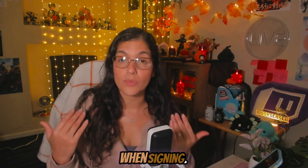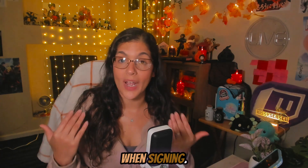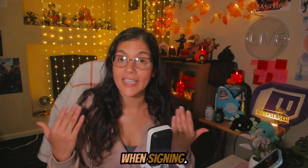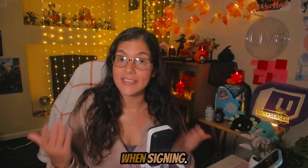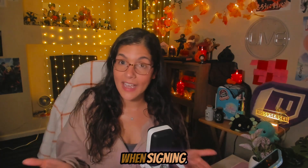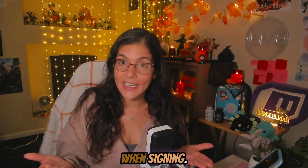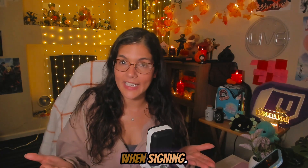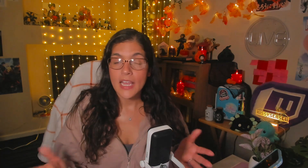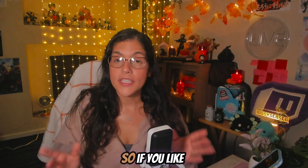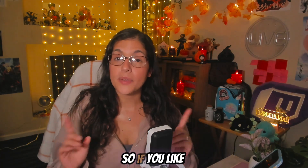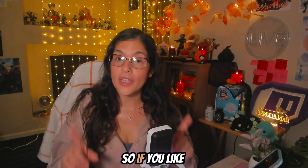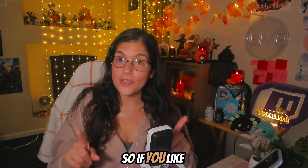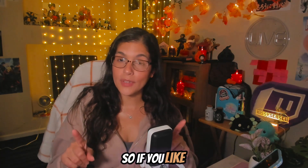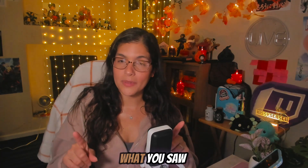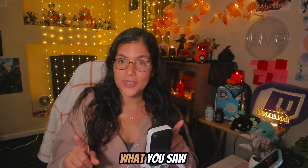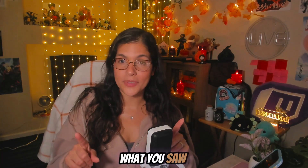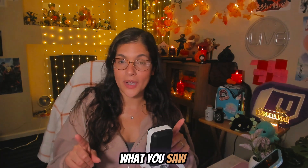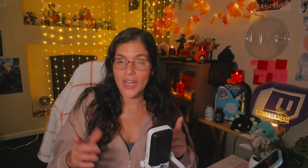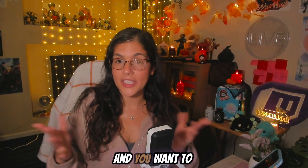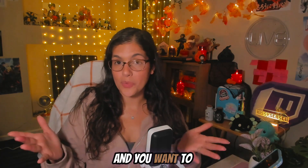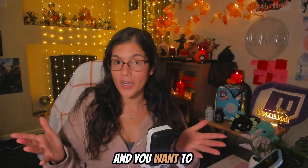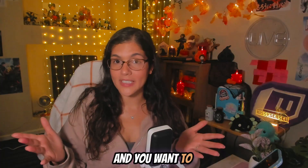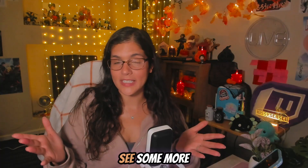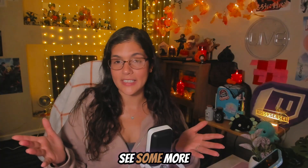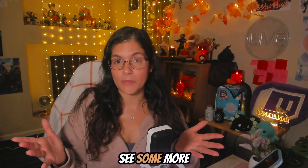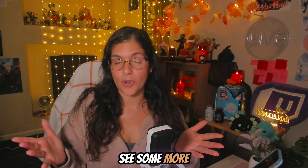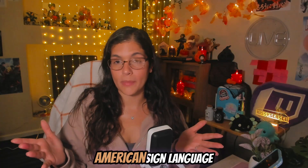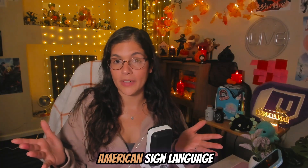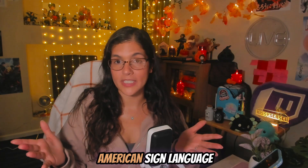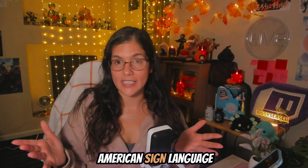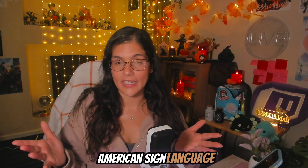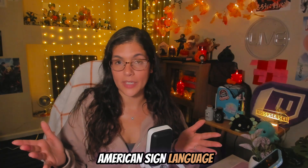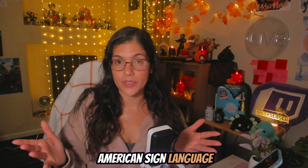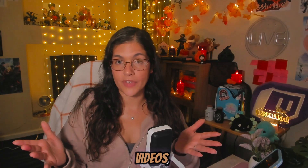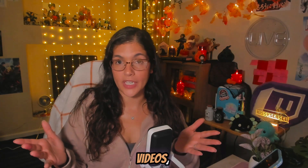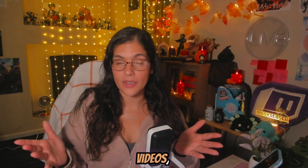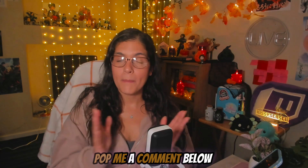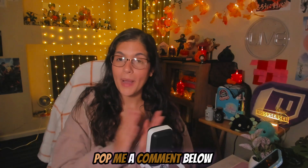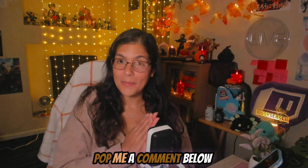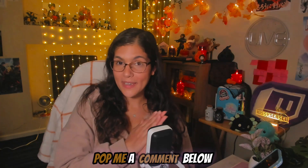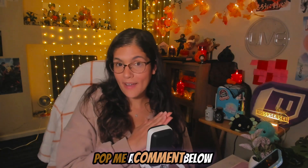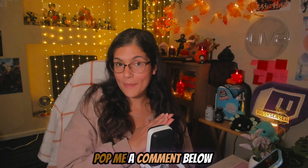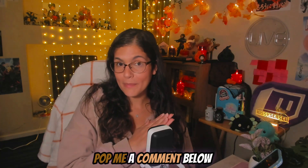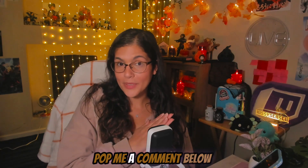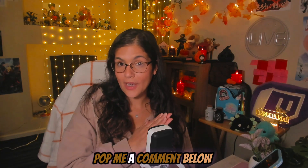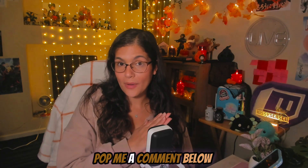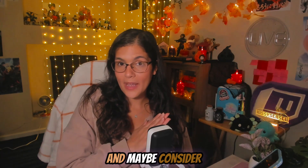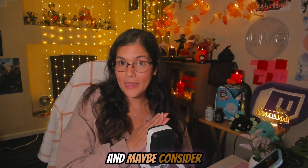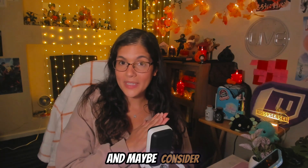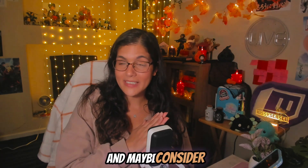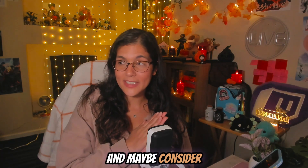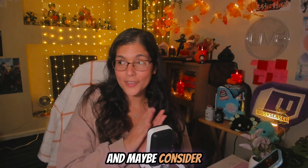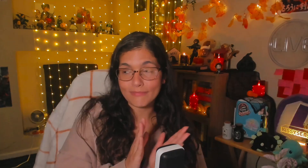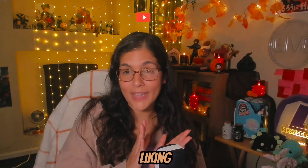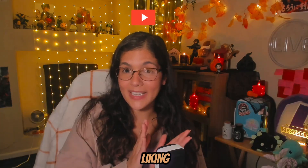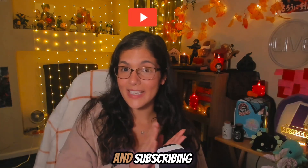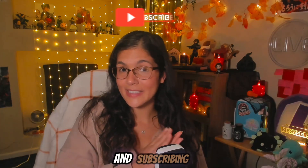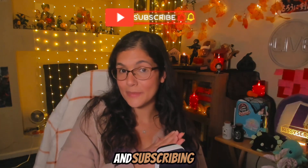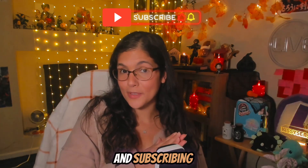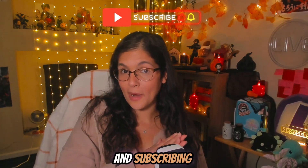when signing. So if you like what you saw and you want to see some more American Sign Language videos, pop me a comment below and maybe consider liking and subscribing